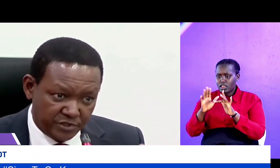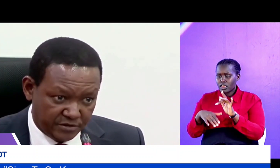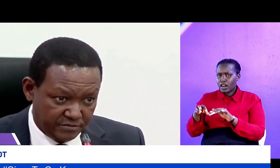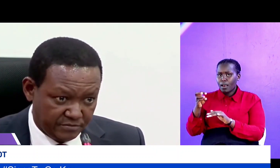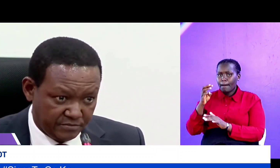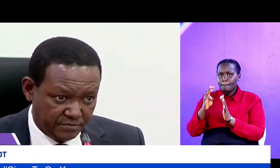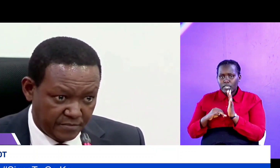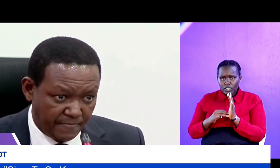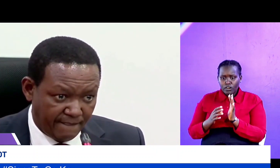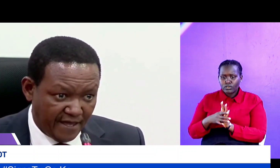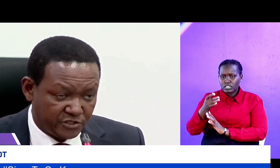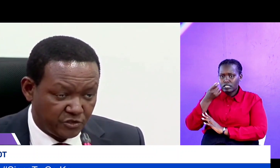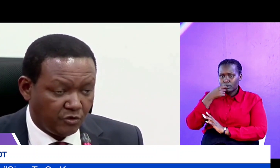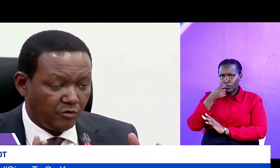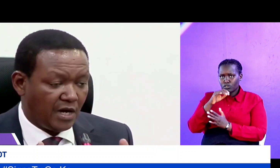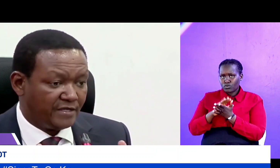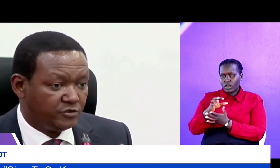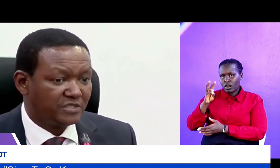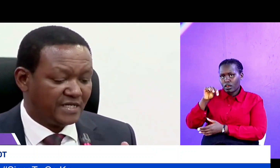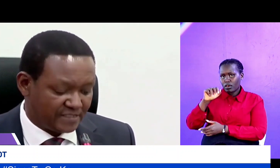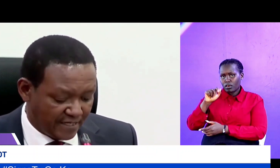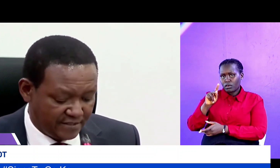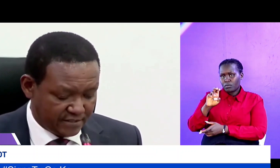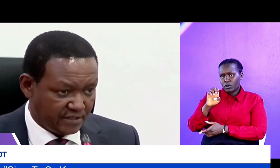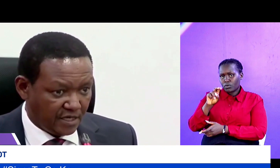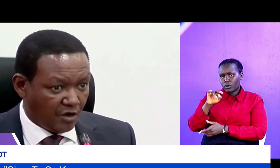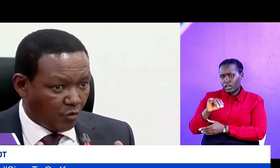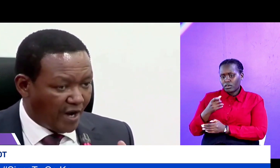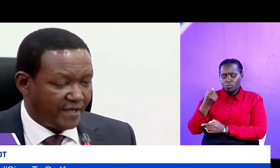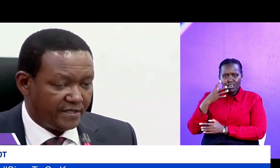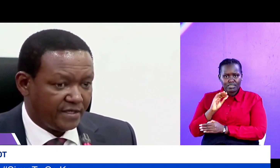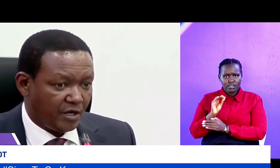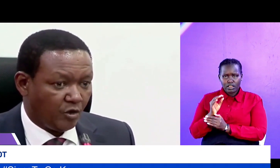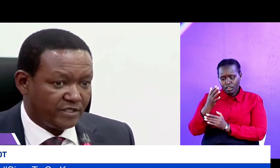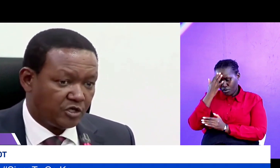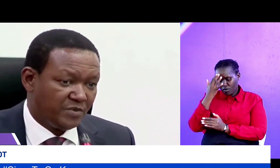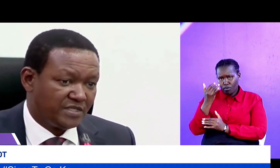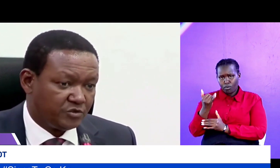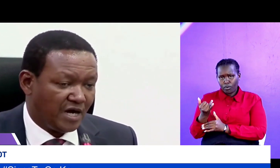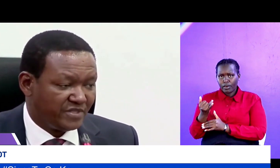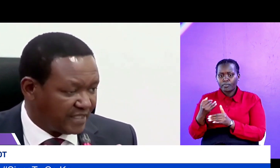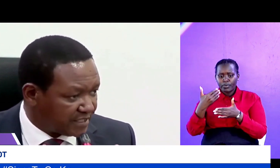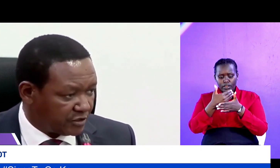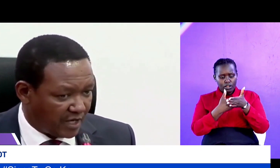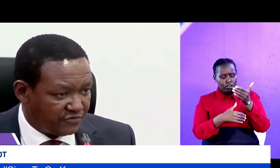Kitui. And so I do not understand why, or the document that you have and the data that you have